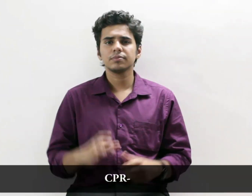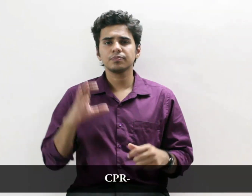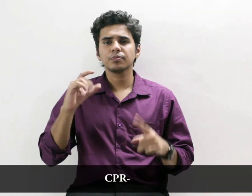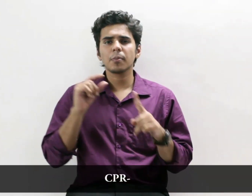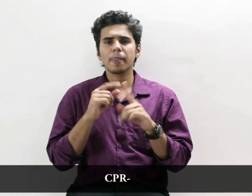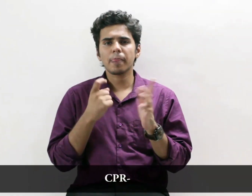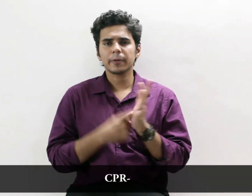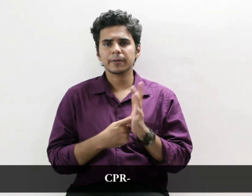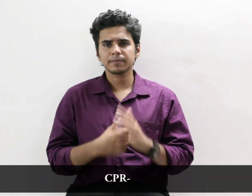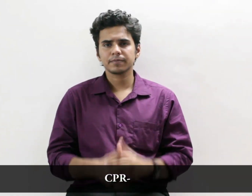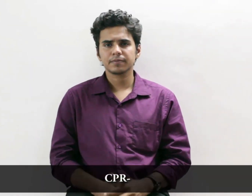CPR.